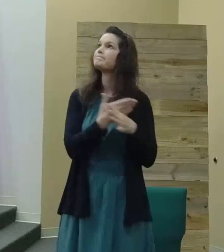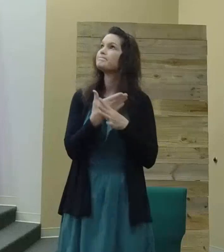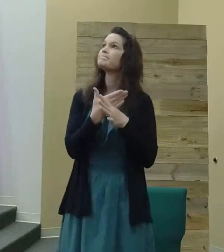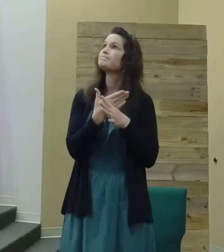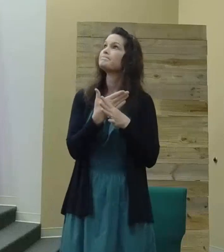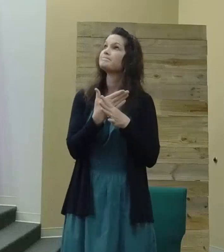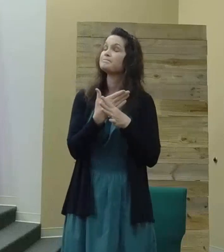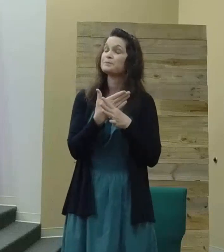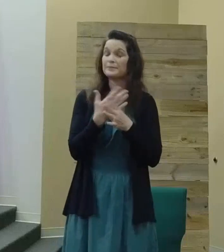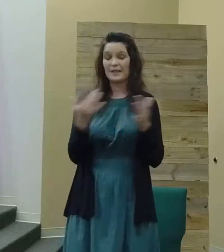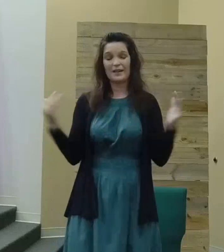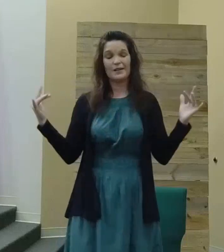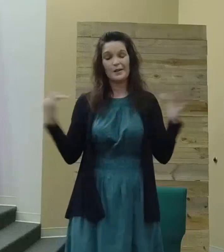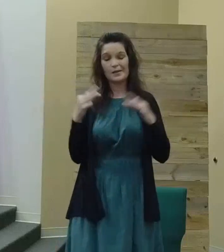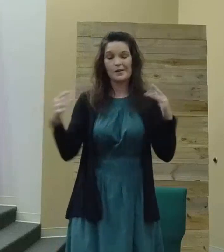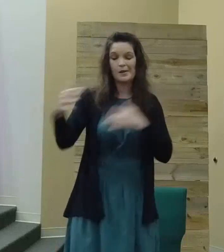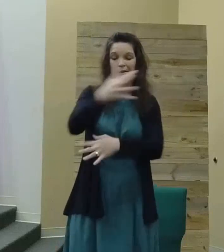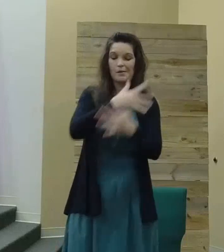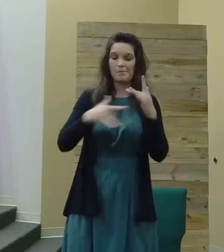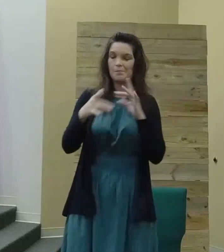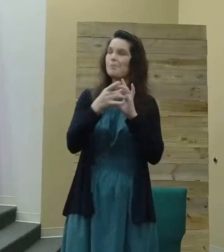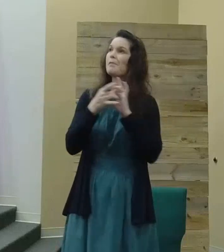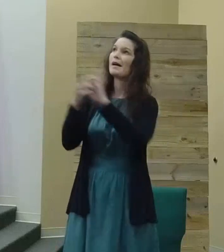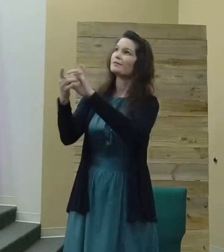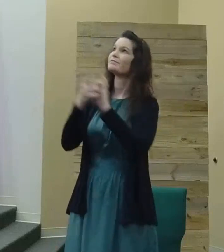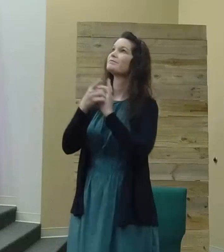us to come together with you once again and to restore that